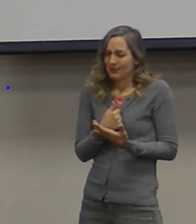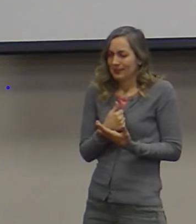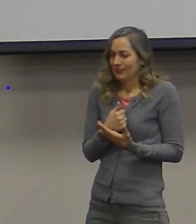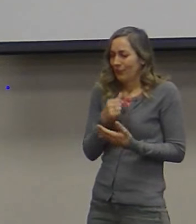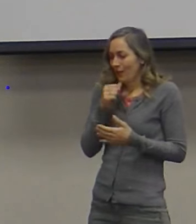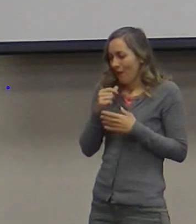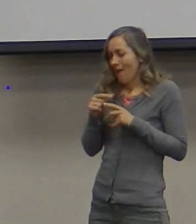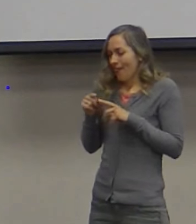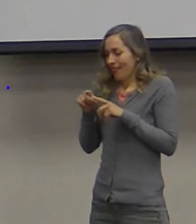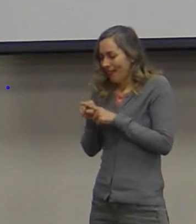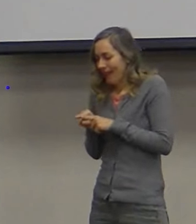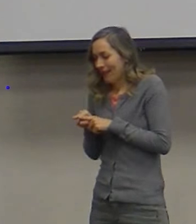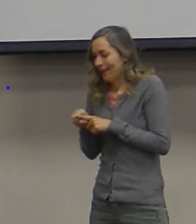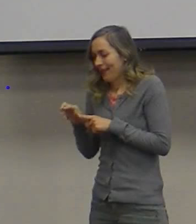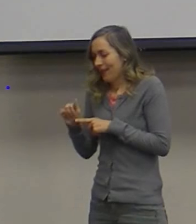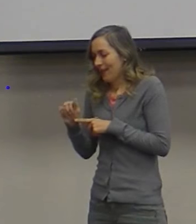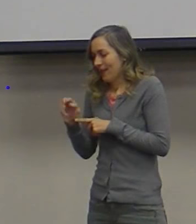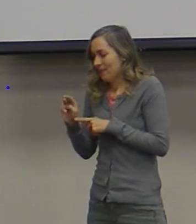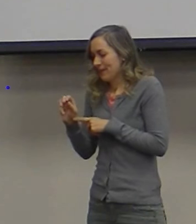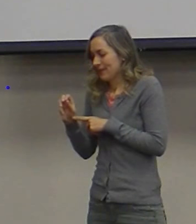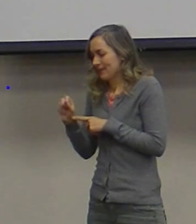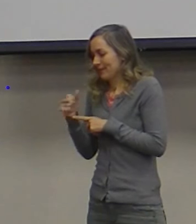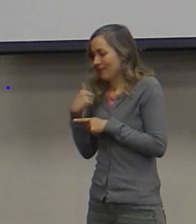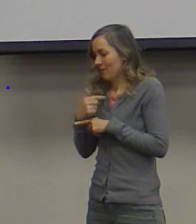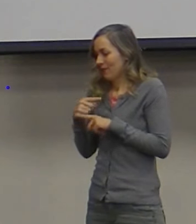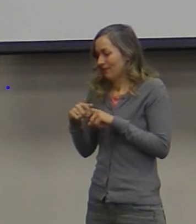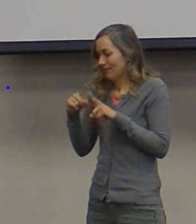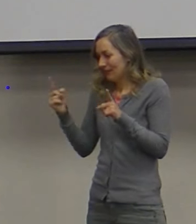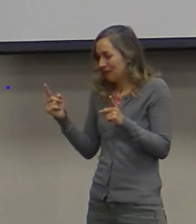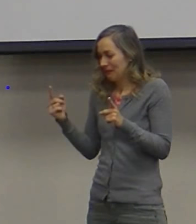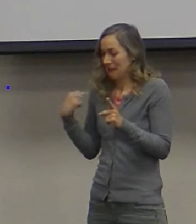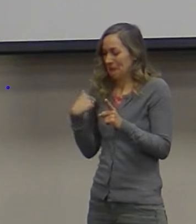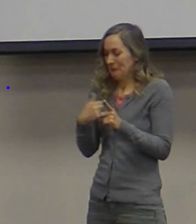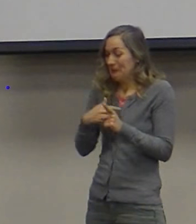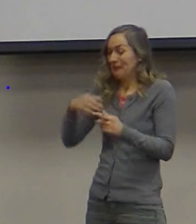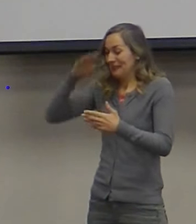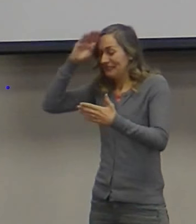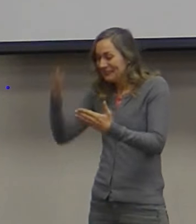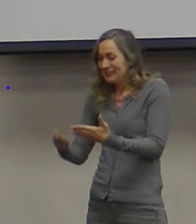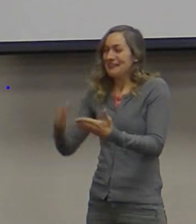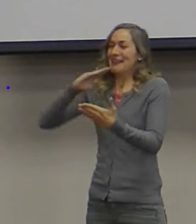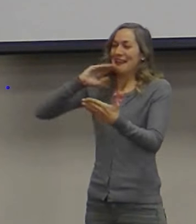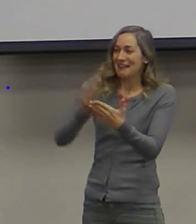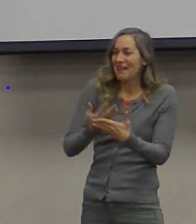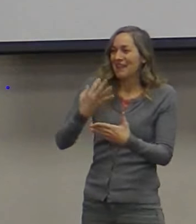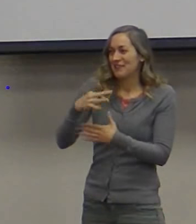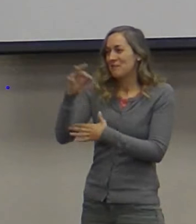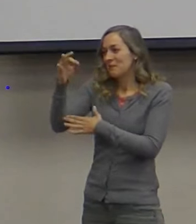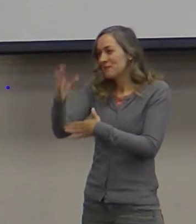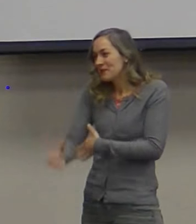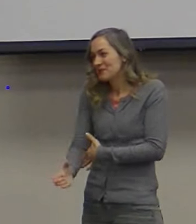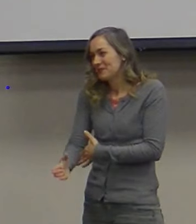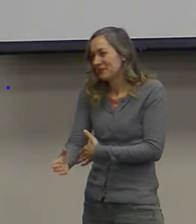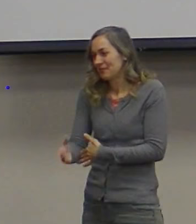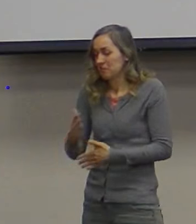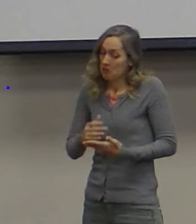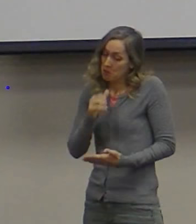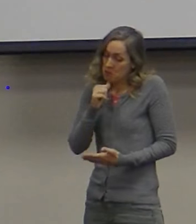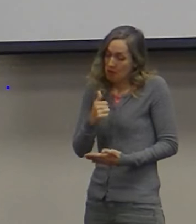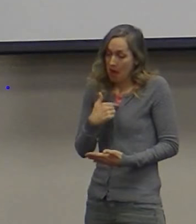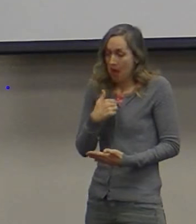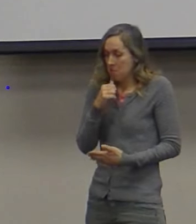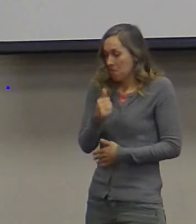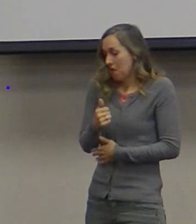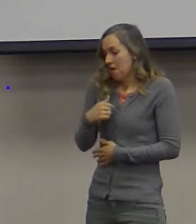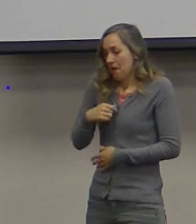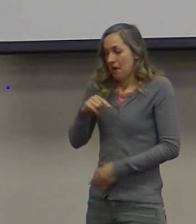Amos, are sons and daughters of preachers or of evangelists. Some of us aren't. I'm not. I'm